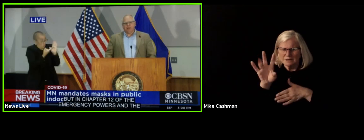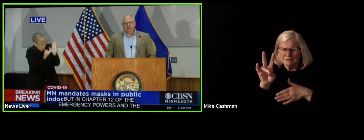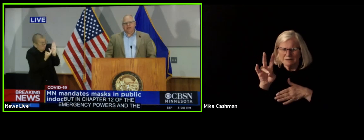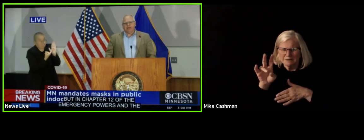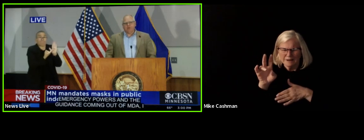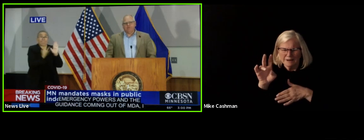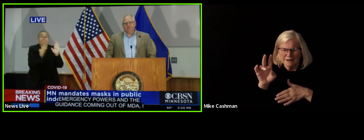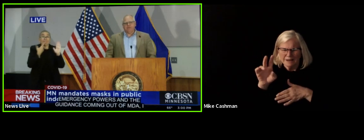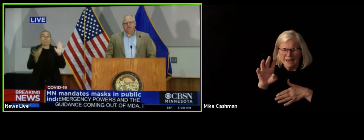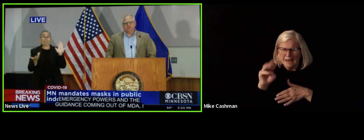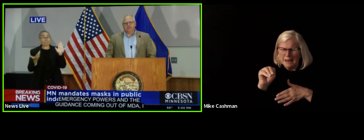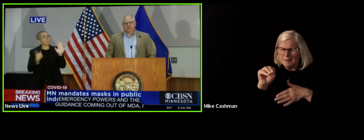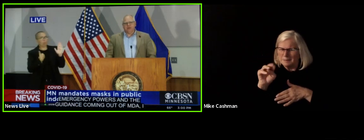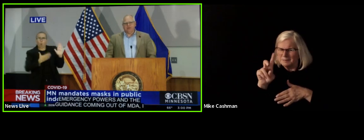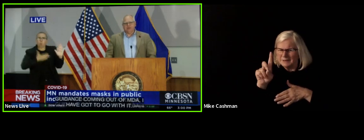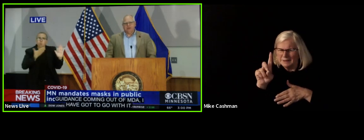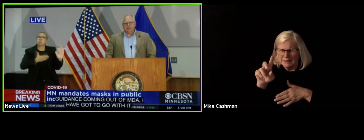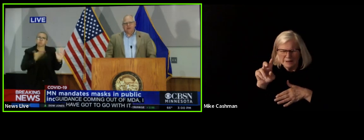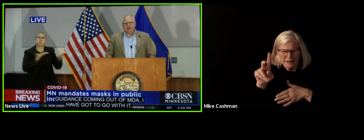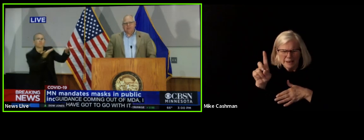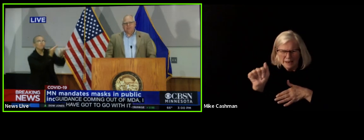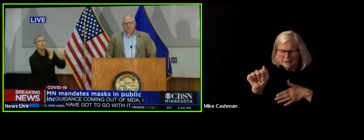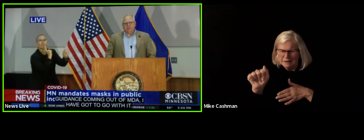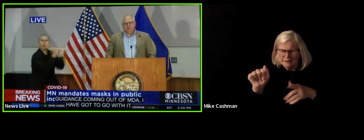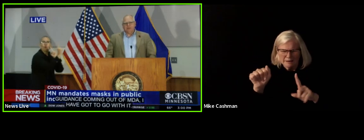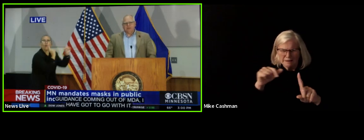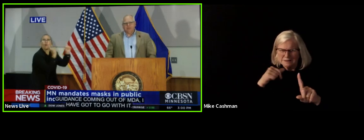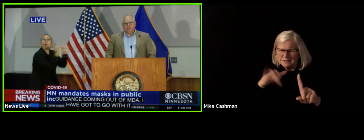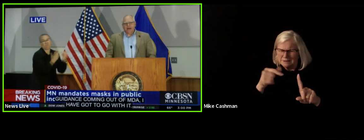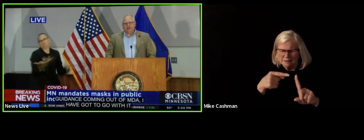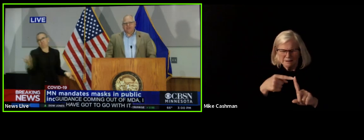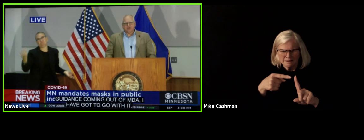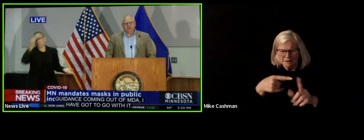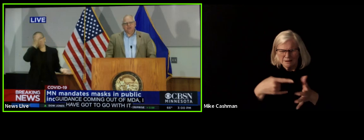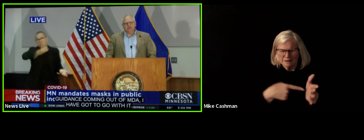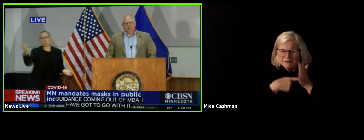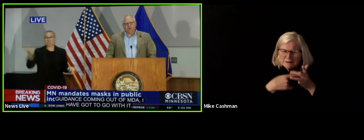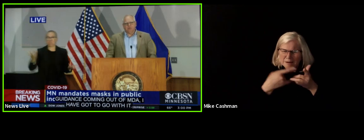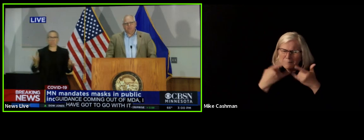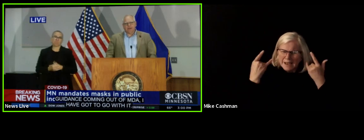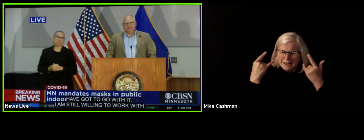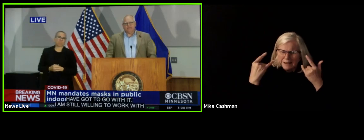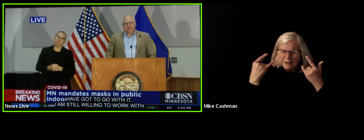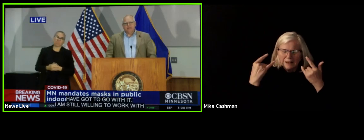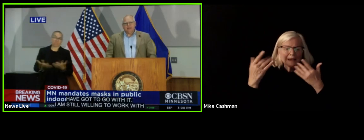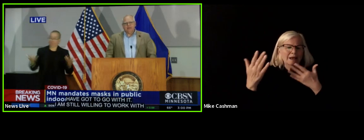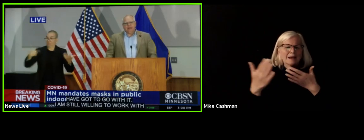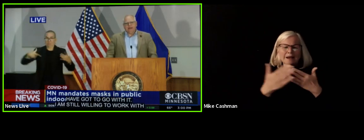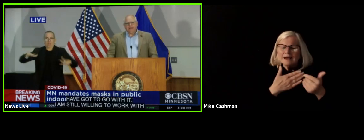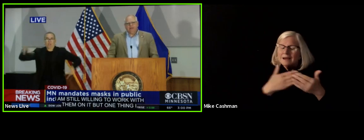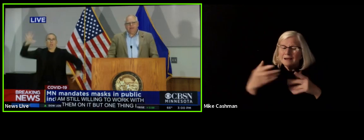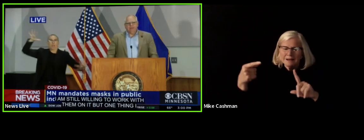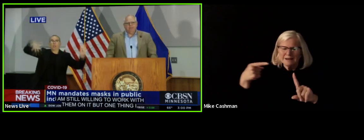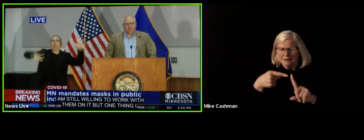it, but I think one of the things we see here is we got ourselves into this weird place